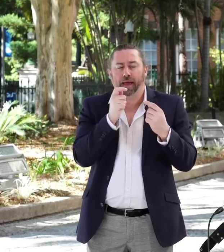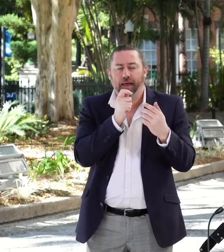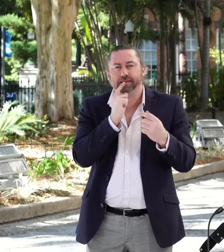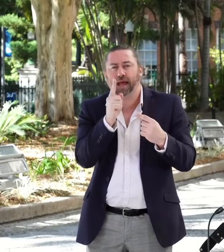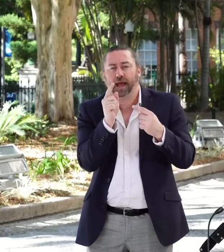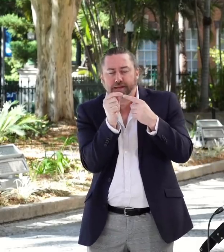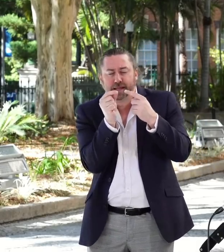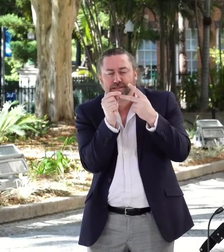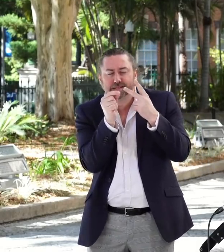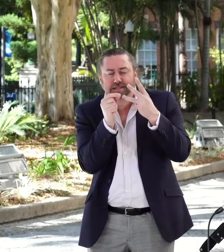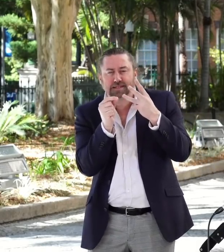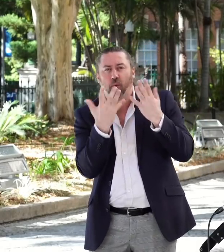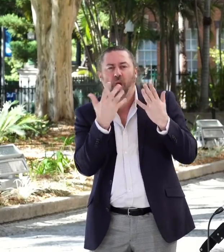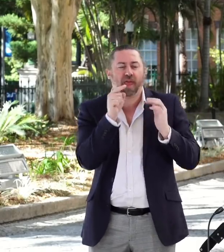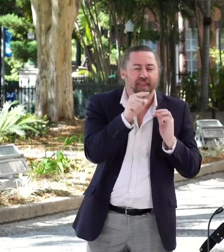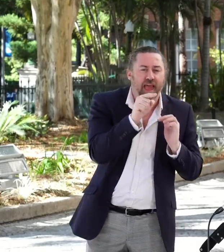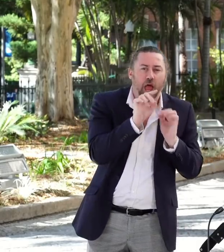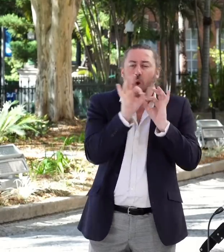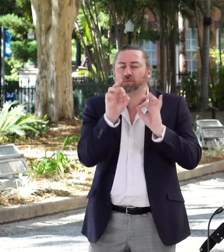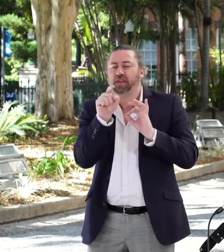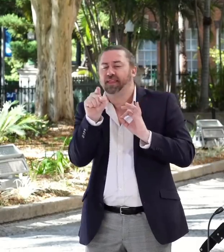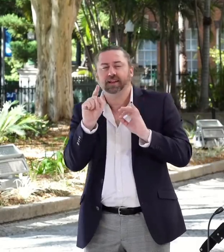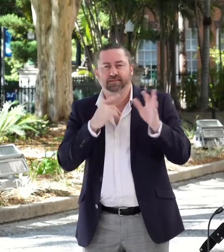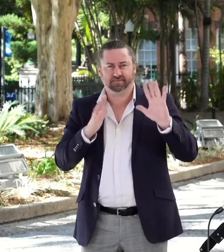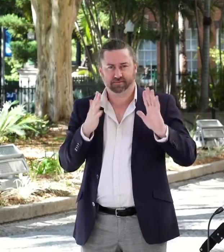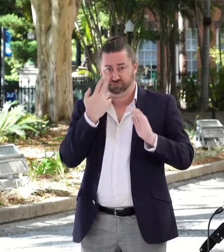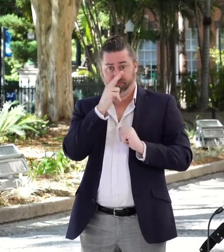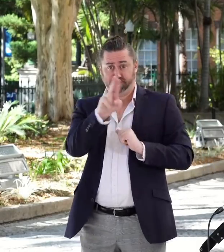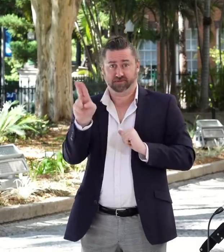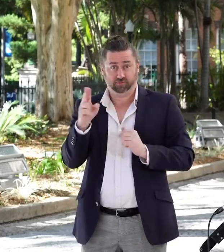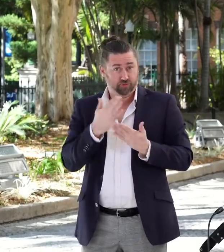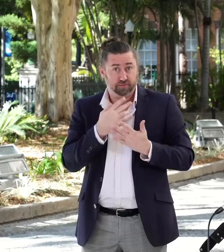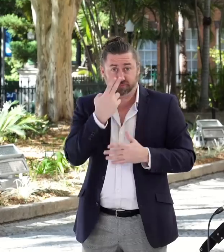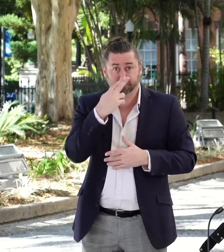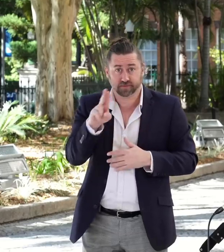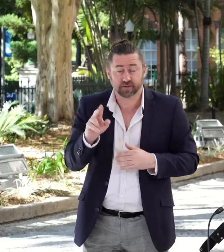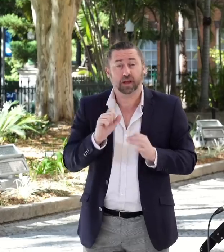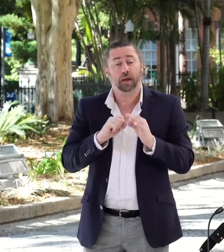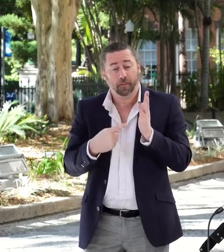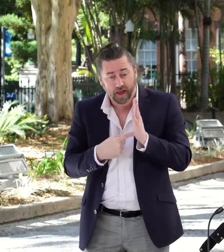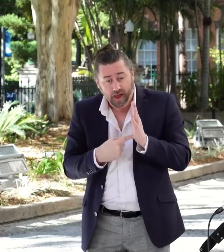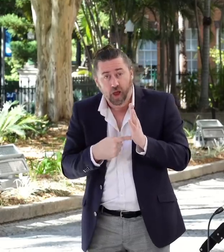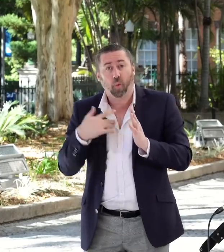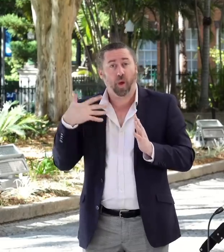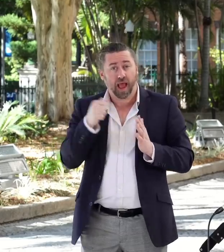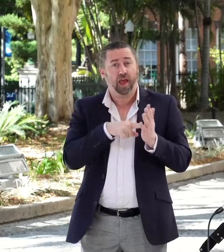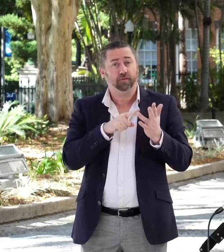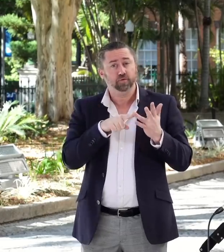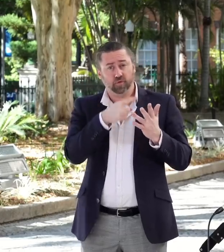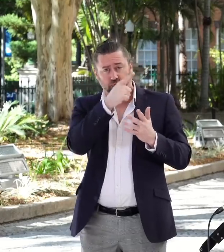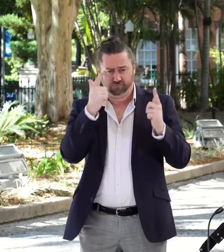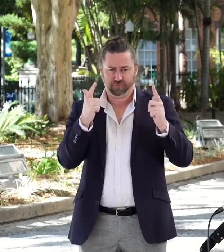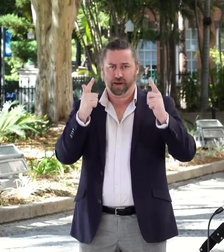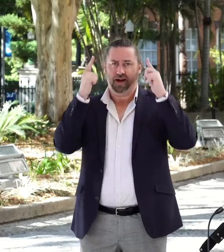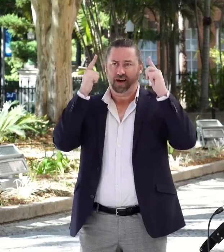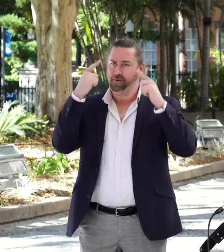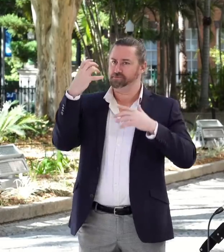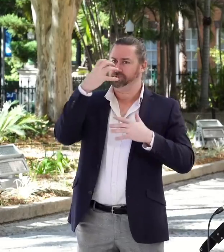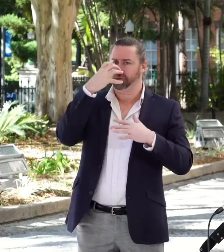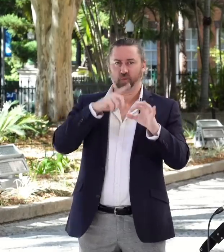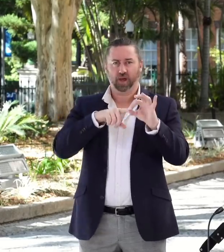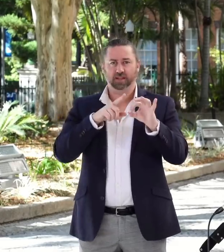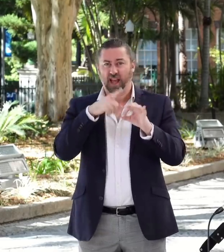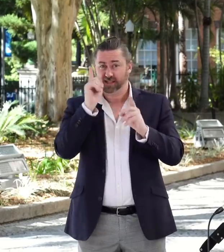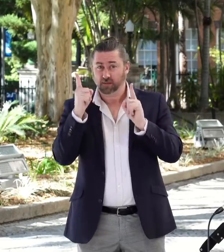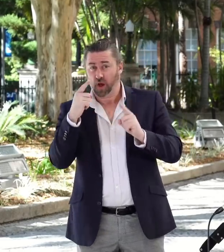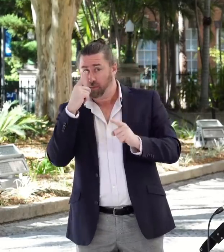is and where she isn't. That's not really anyone's concern. Unfortunately, we do have to provide dignitary protection to our Premier because of the threats